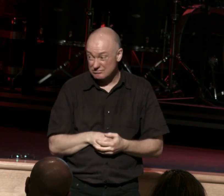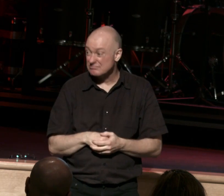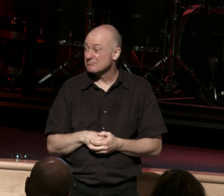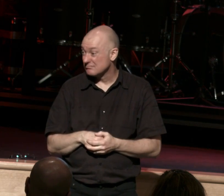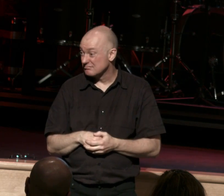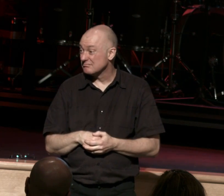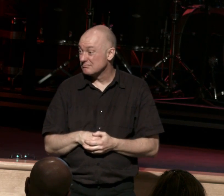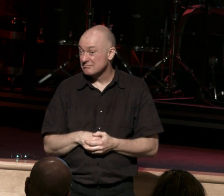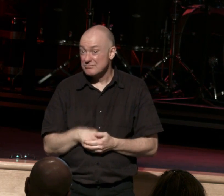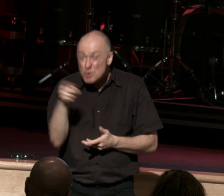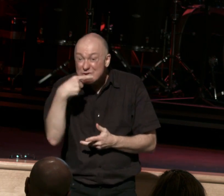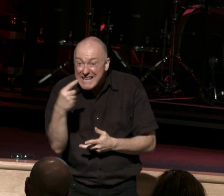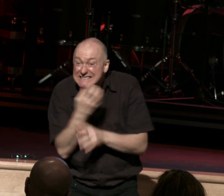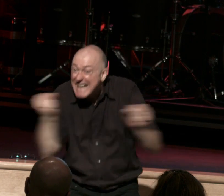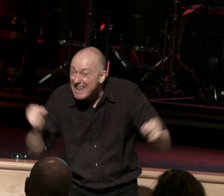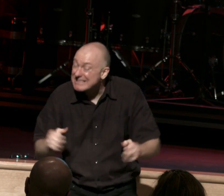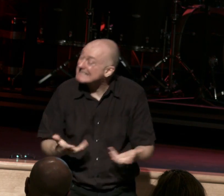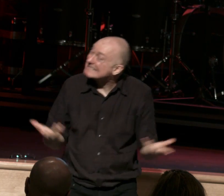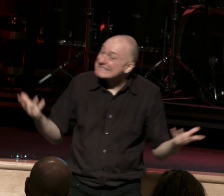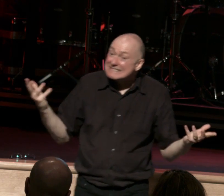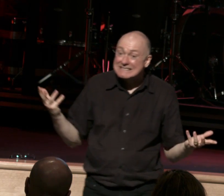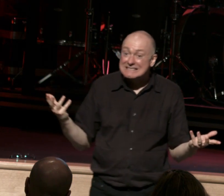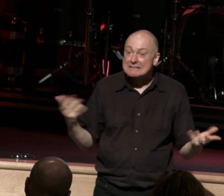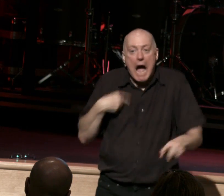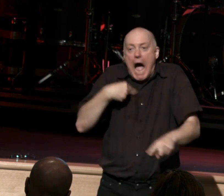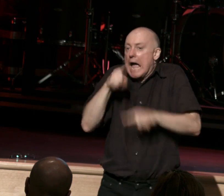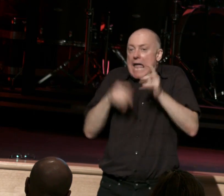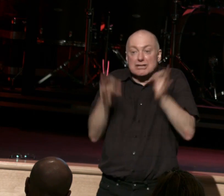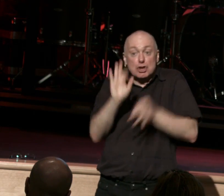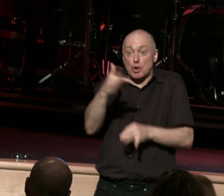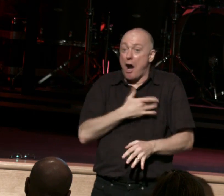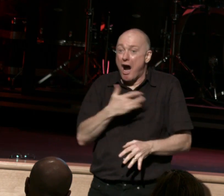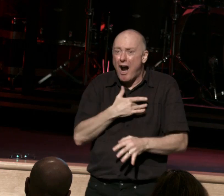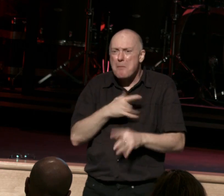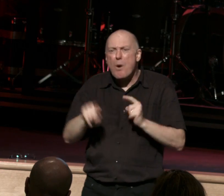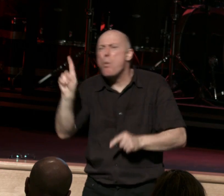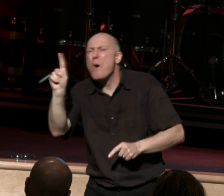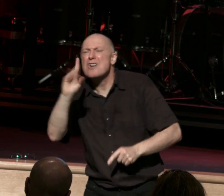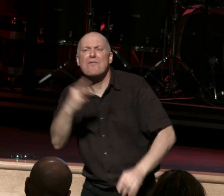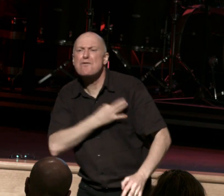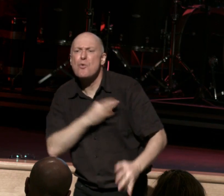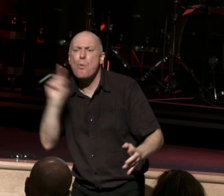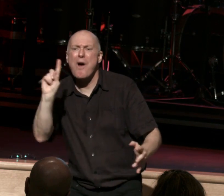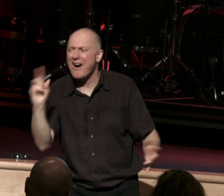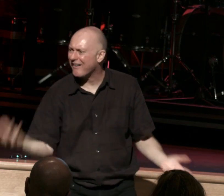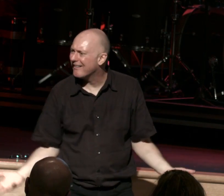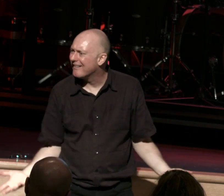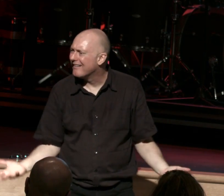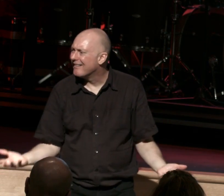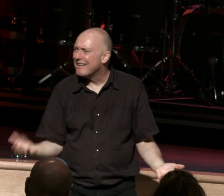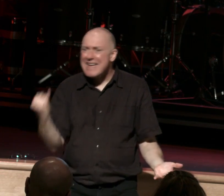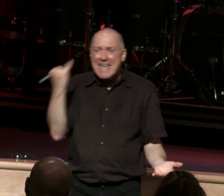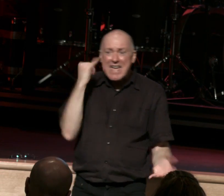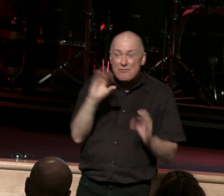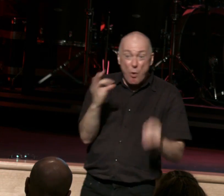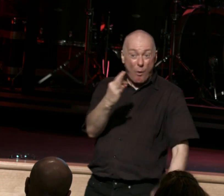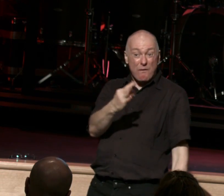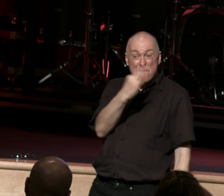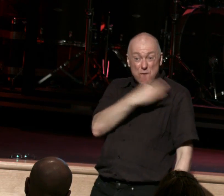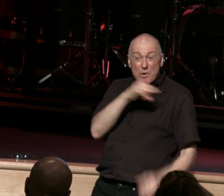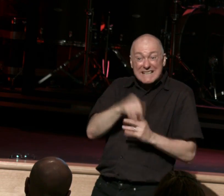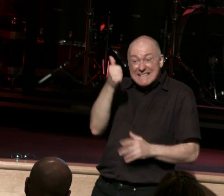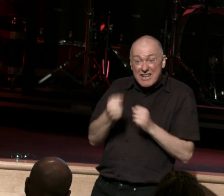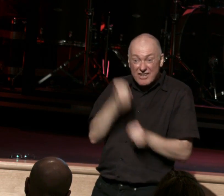I get nervous for you if you tell me that you're saved in Jesus Christ. I can't judge the heart, but we're supposed to look for the fruit. If there's no fruit